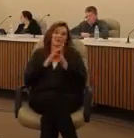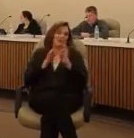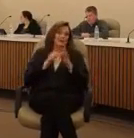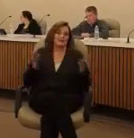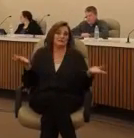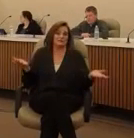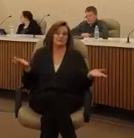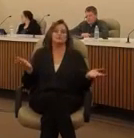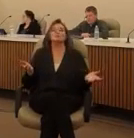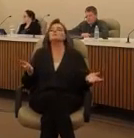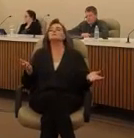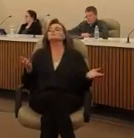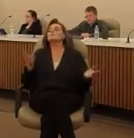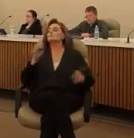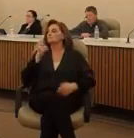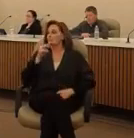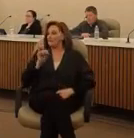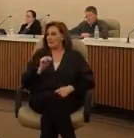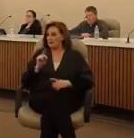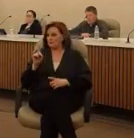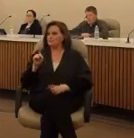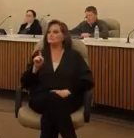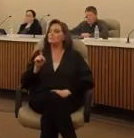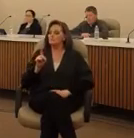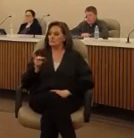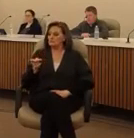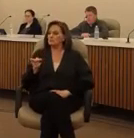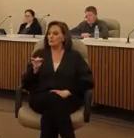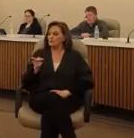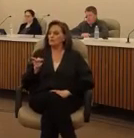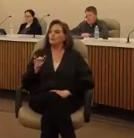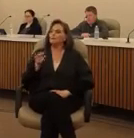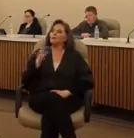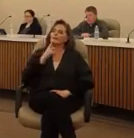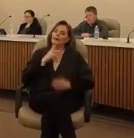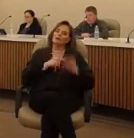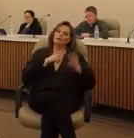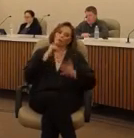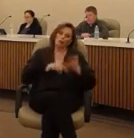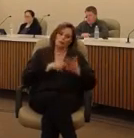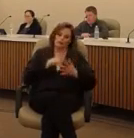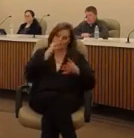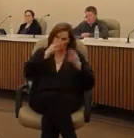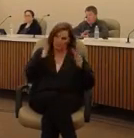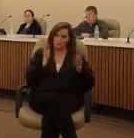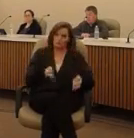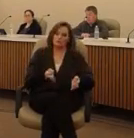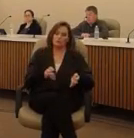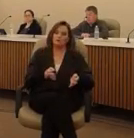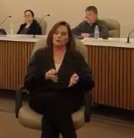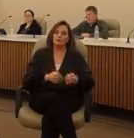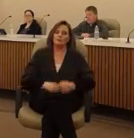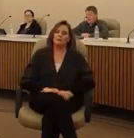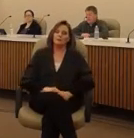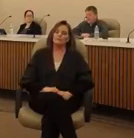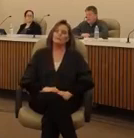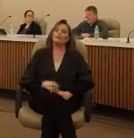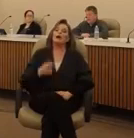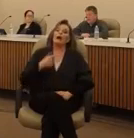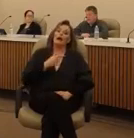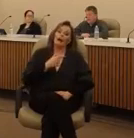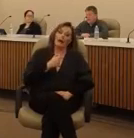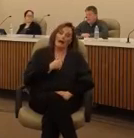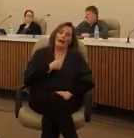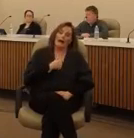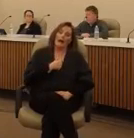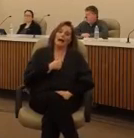comments? Don, can you make the motion? Can you read into the resolution the motion? How's this? I make a